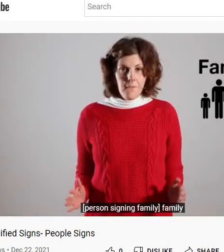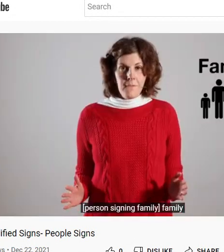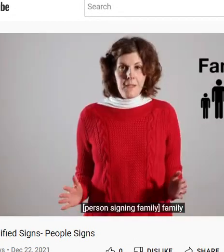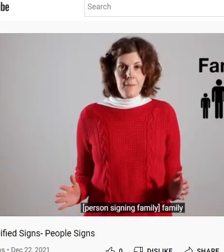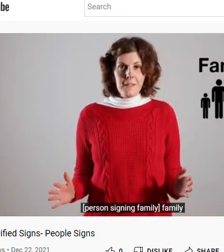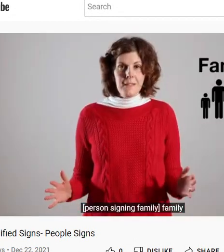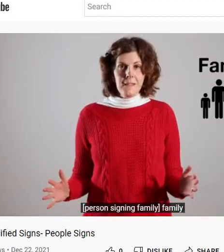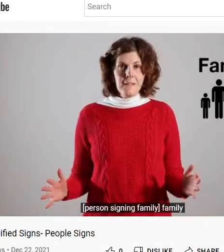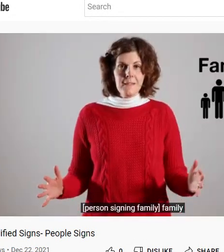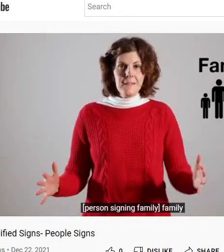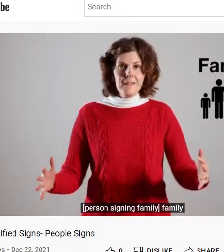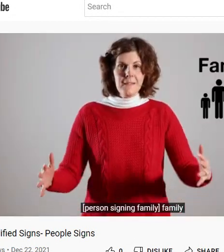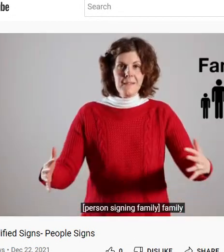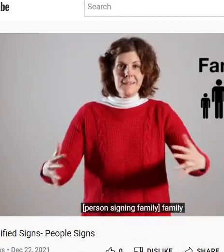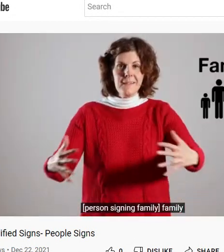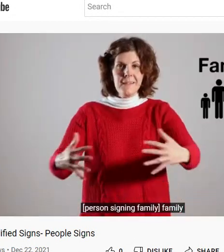Family.